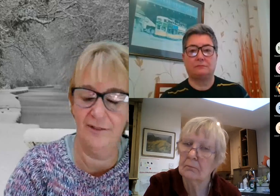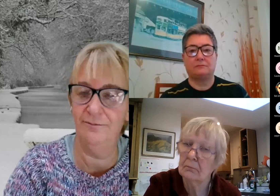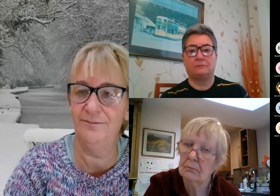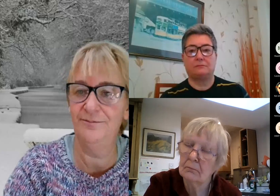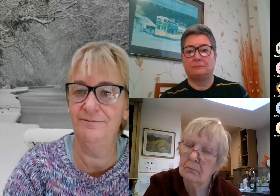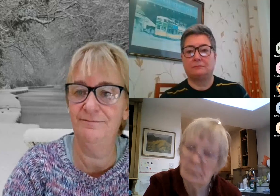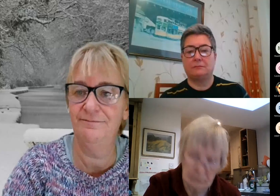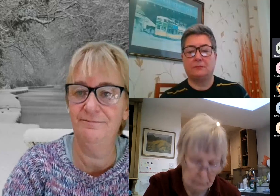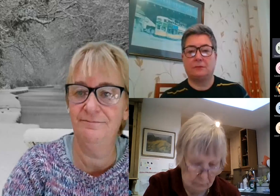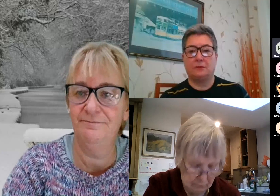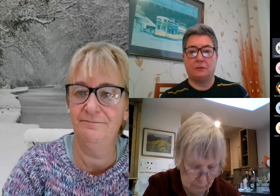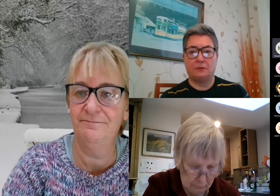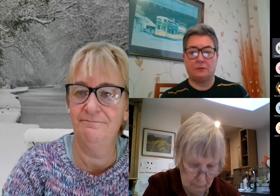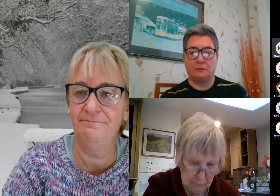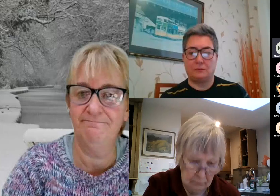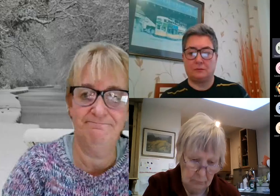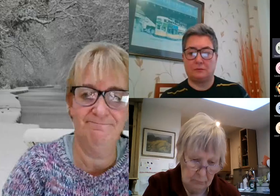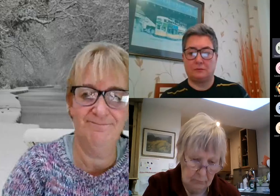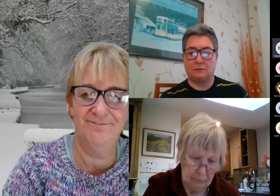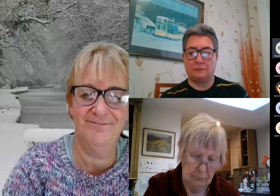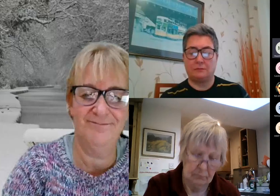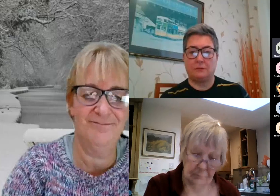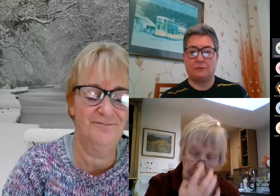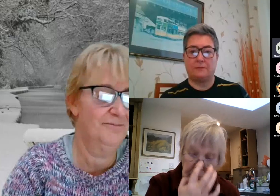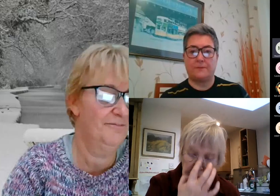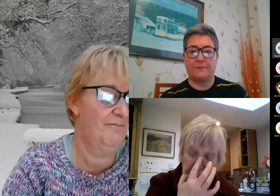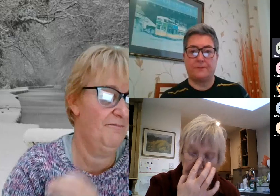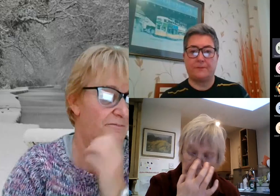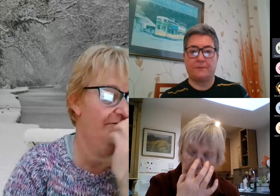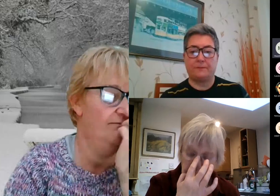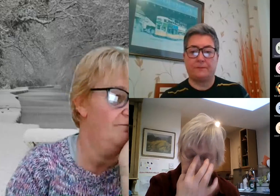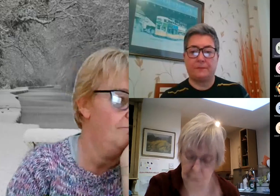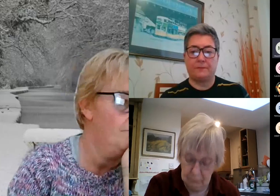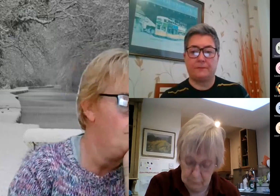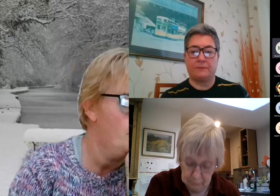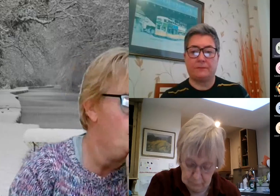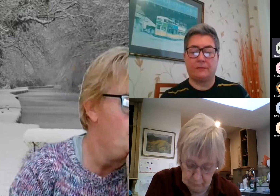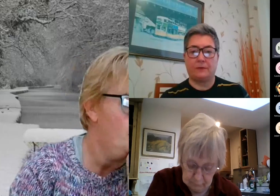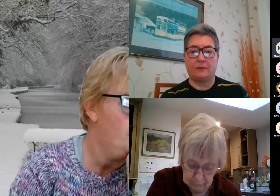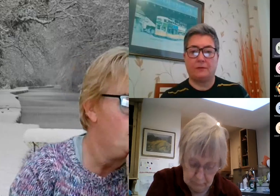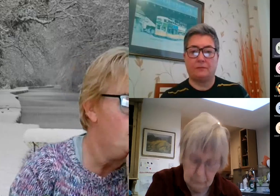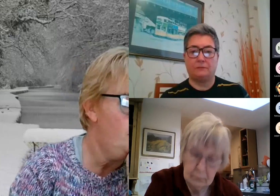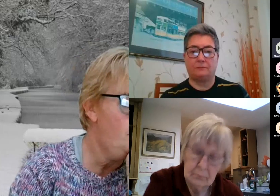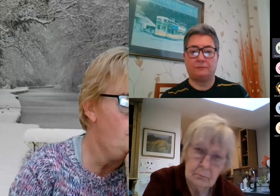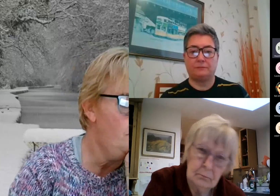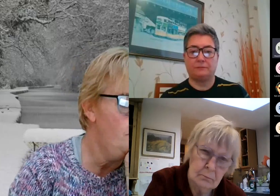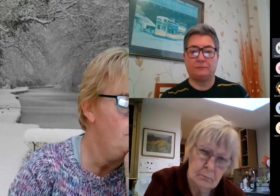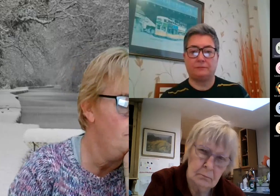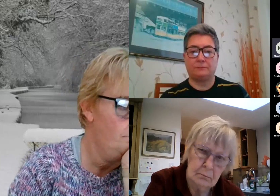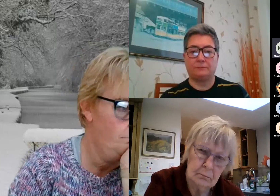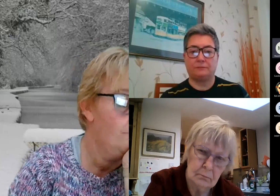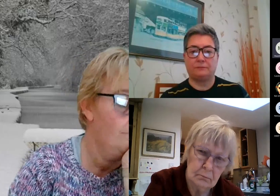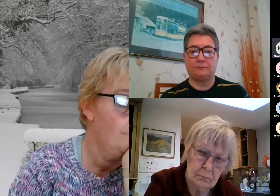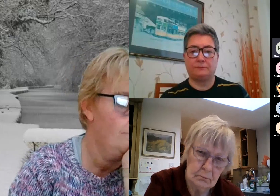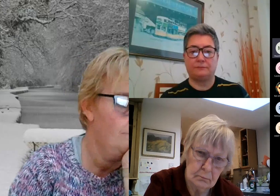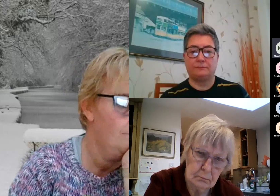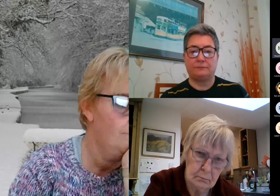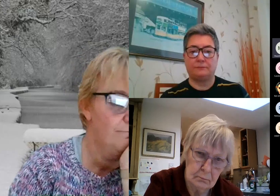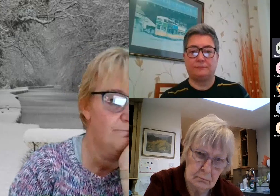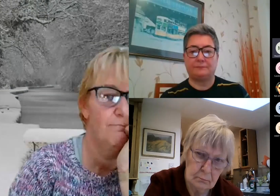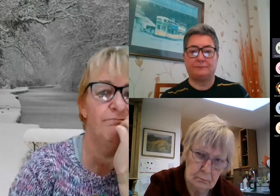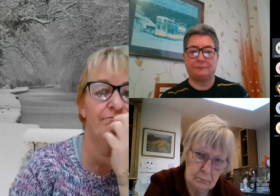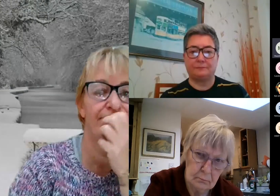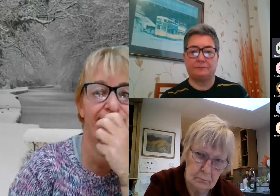thoughts on that? Yes. First of all, I can safely say that that definitely doesn't happen at HM